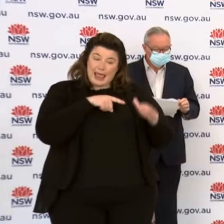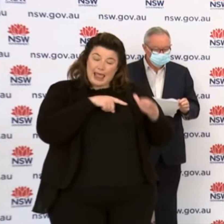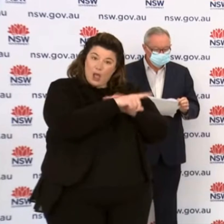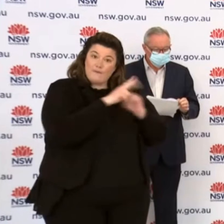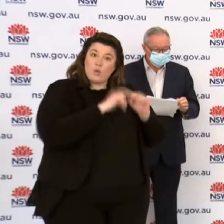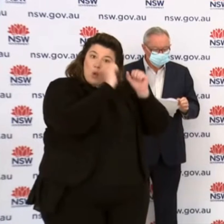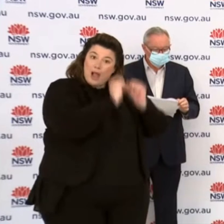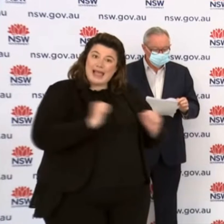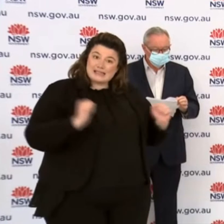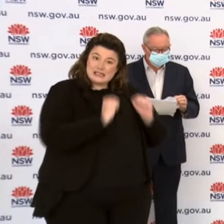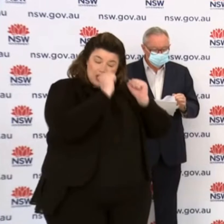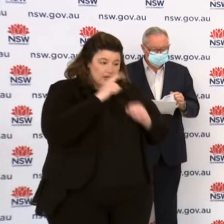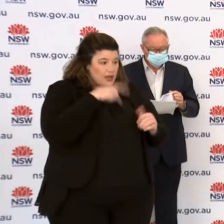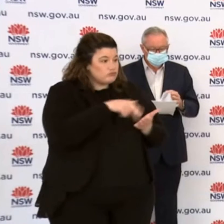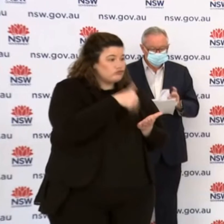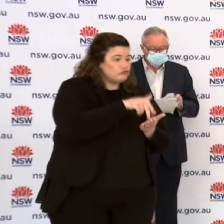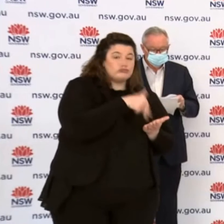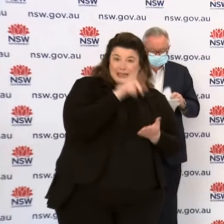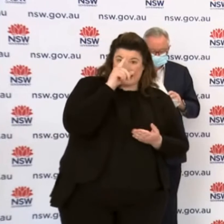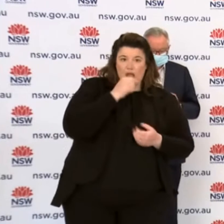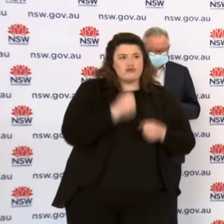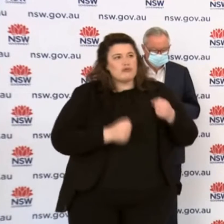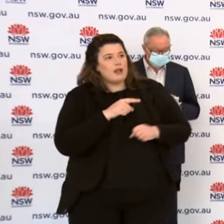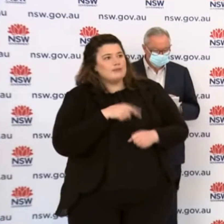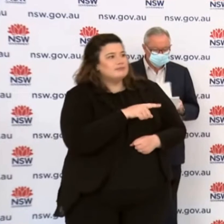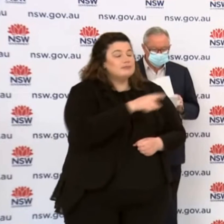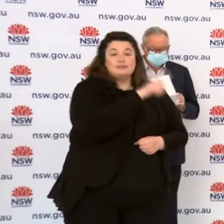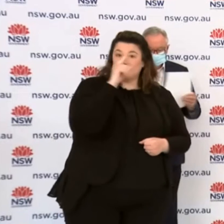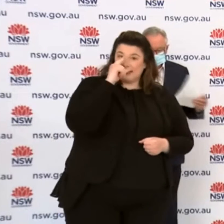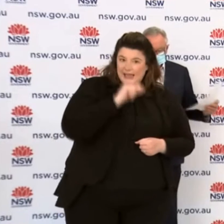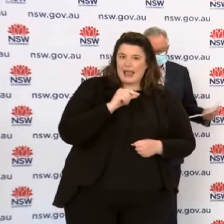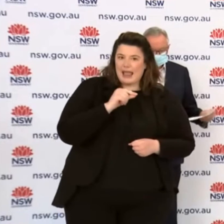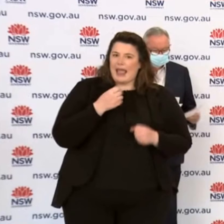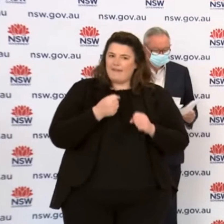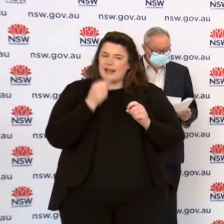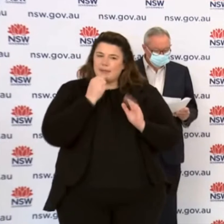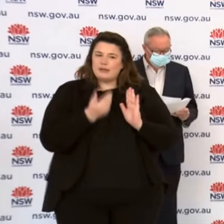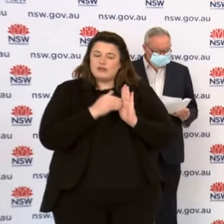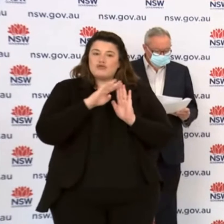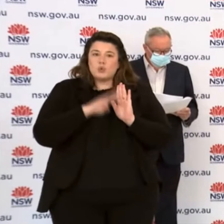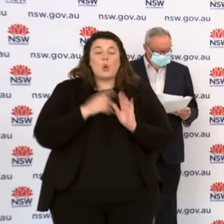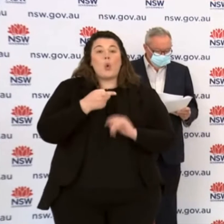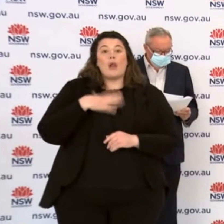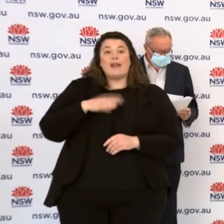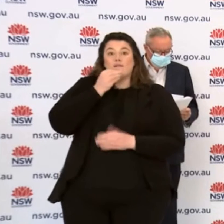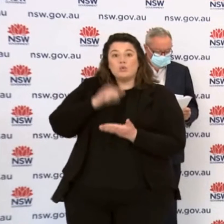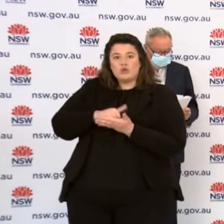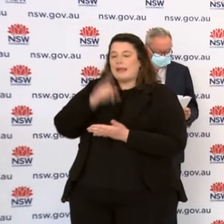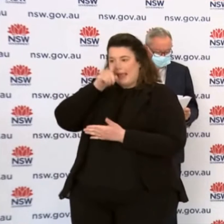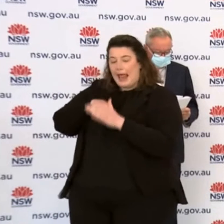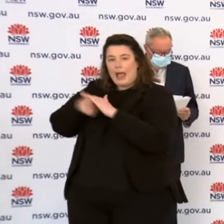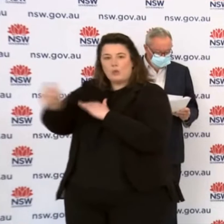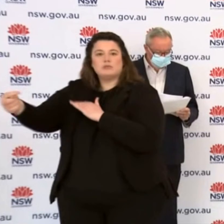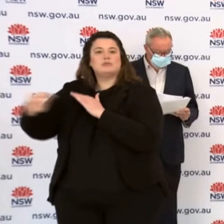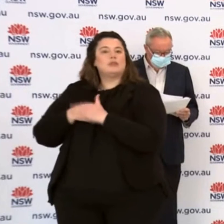for recreation, and there's certain boundaries around that, and of course to purchase food. But what we're seeing is